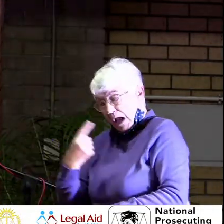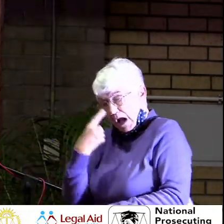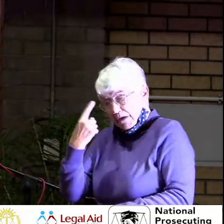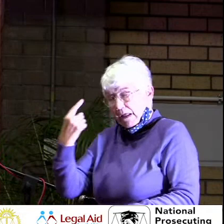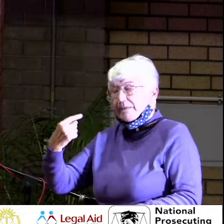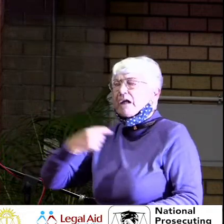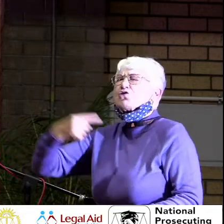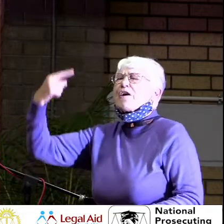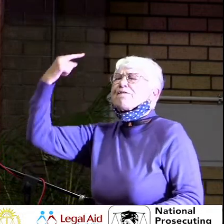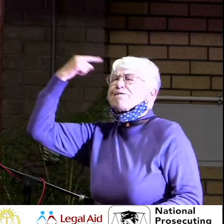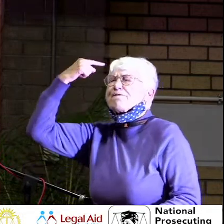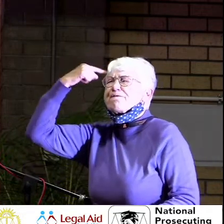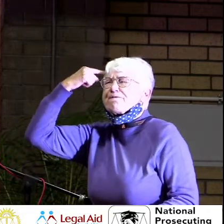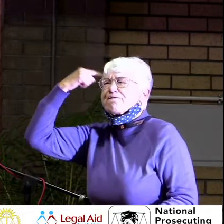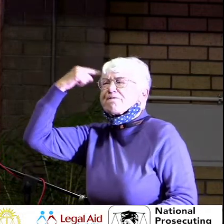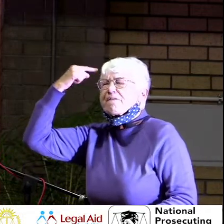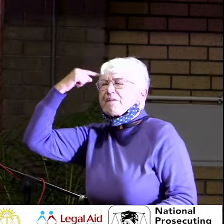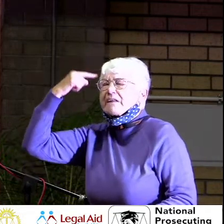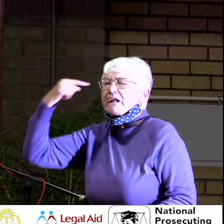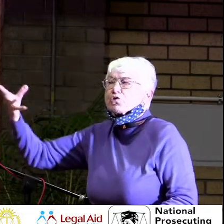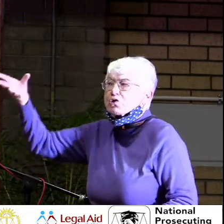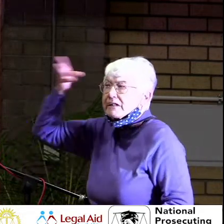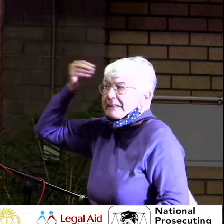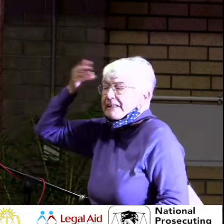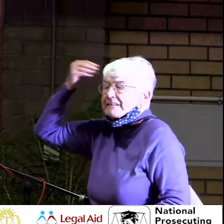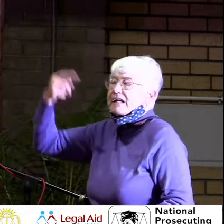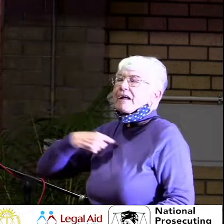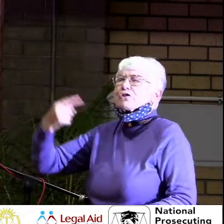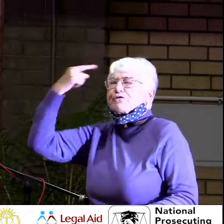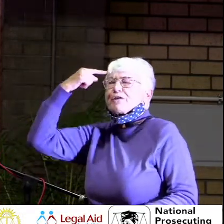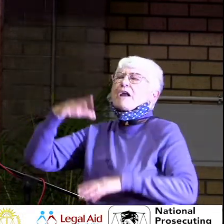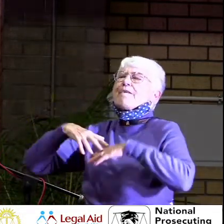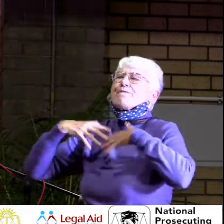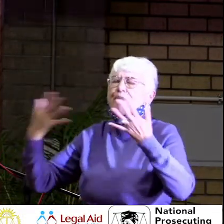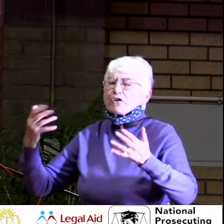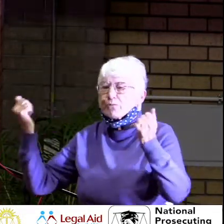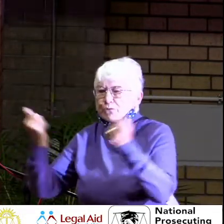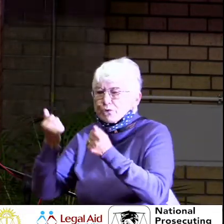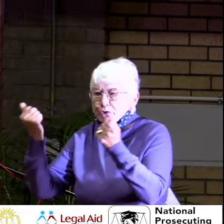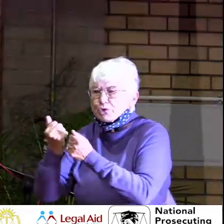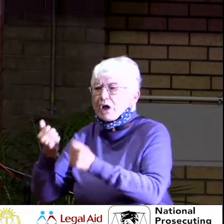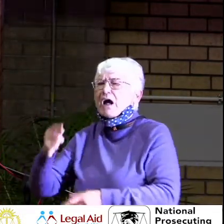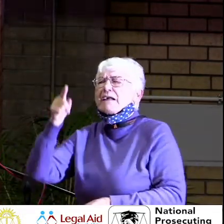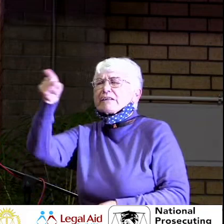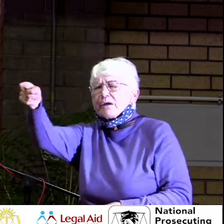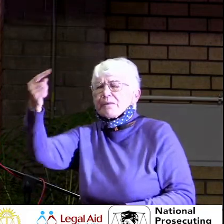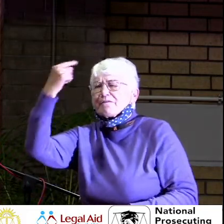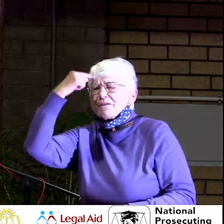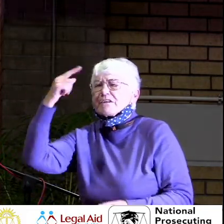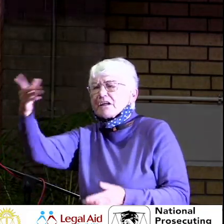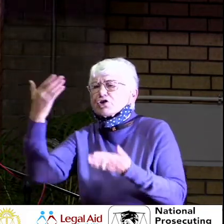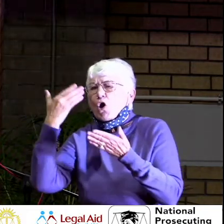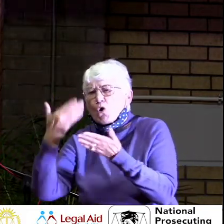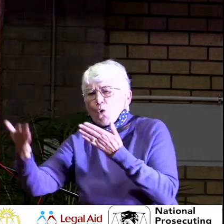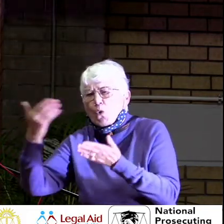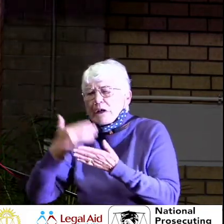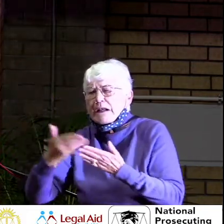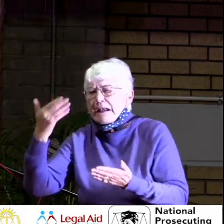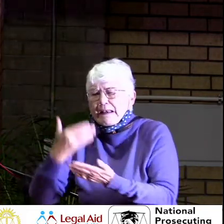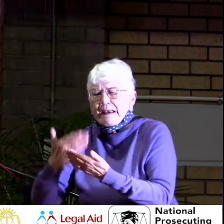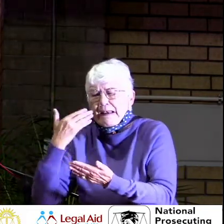power. So today, community of Delft, learn your rights, know your rights, share